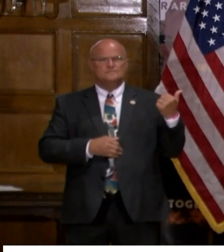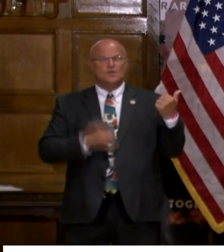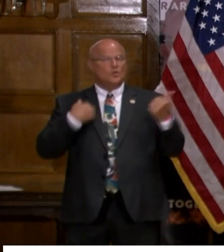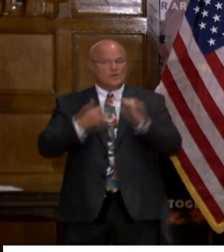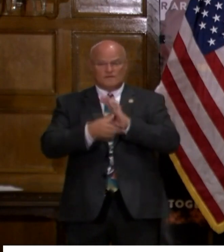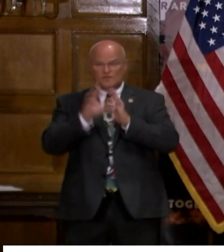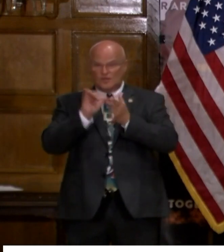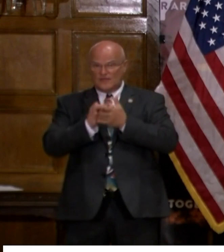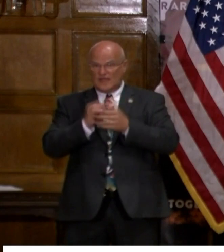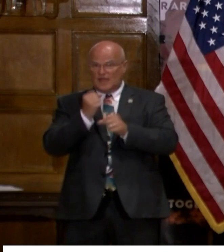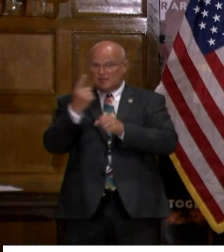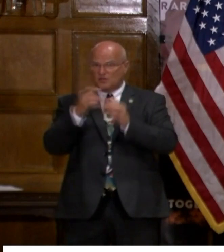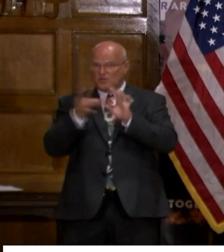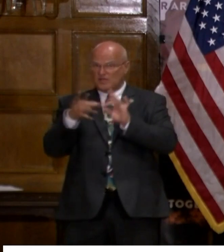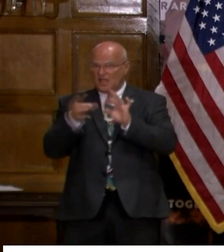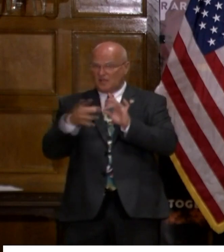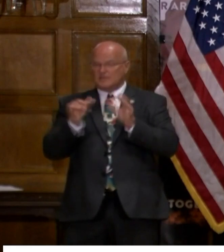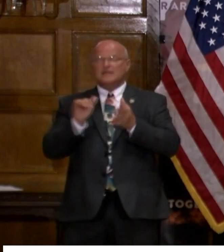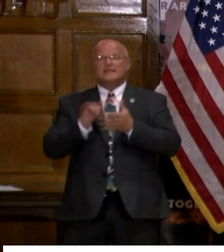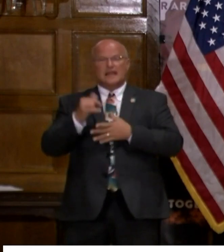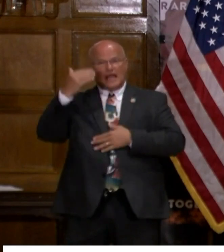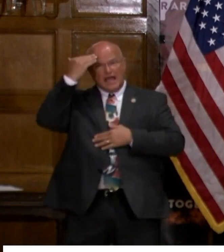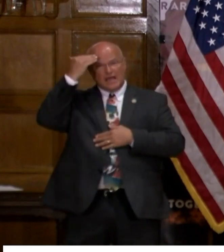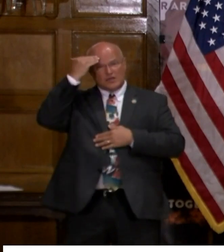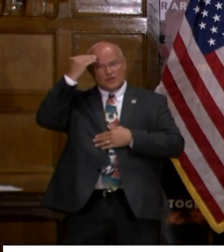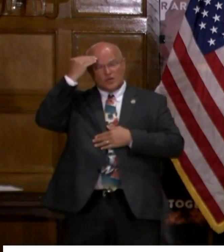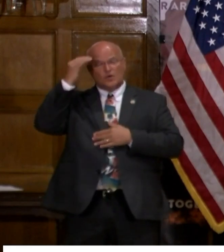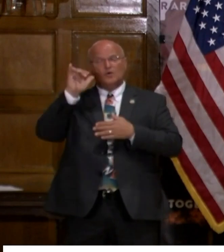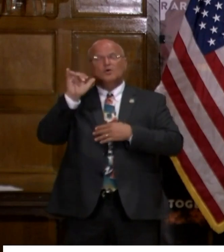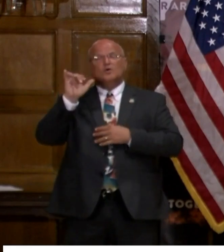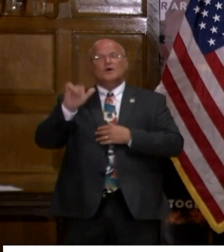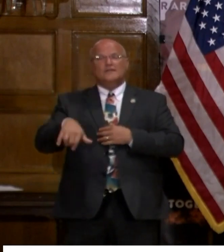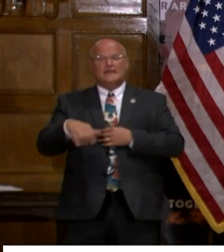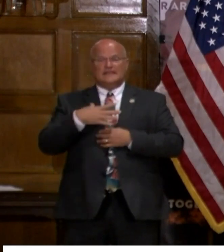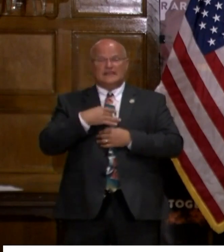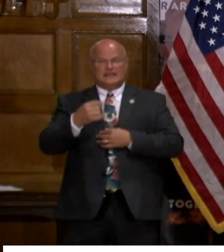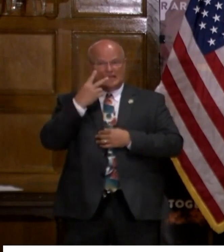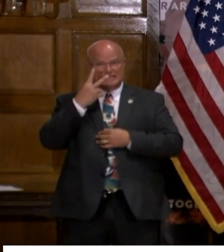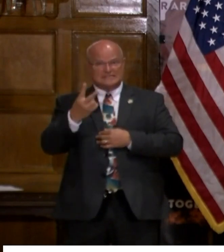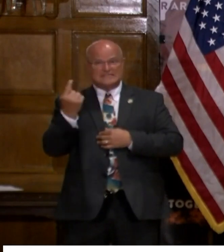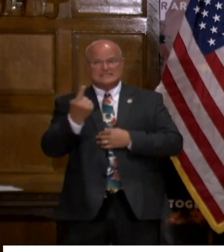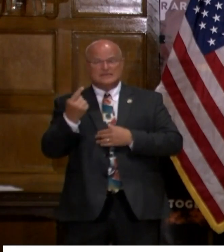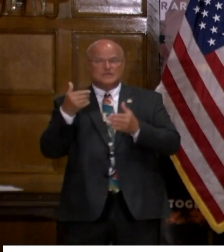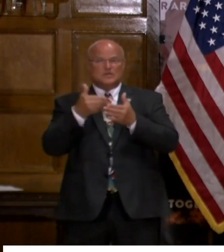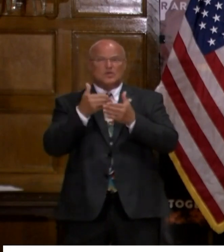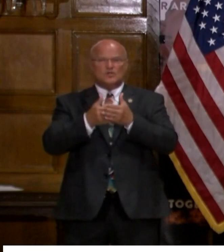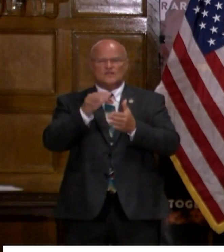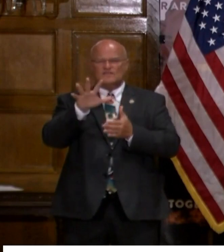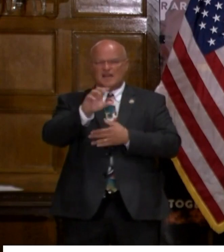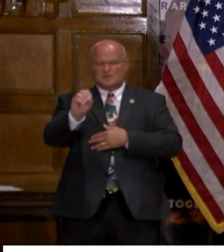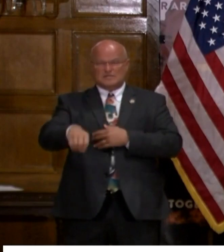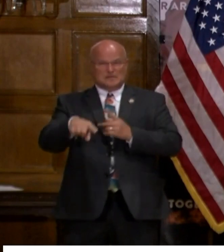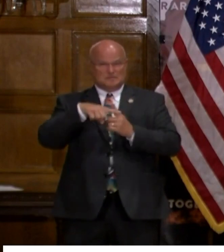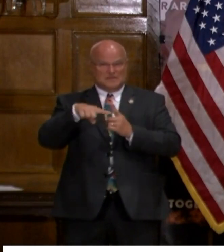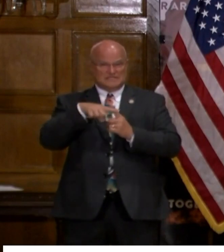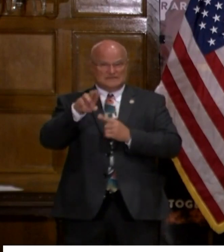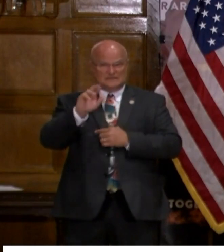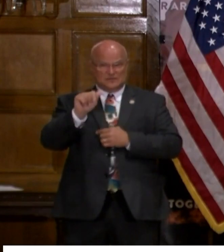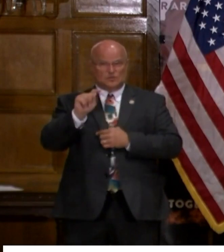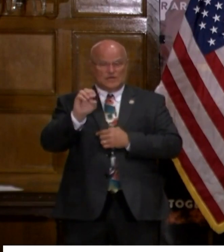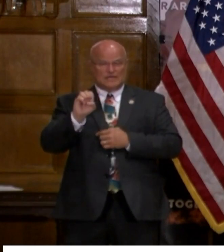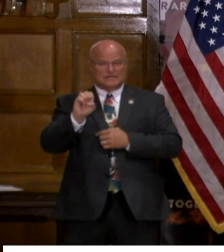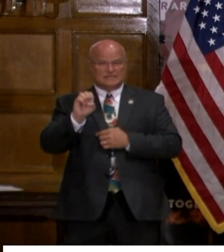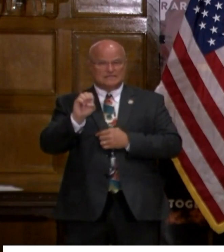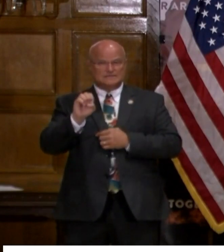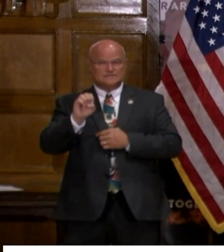We reviewed that. I made one comment that I noted that they like to see something closer to 5% positivity